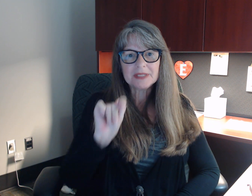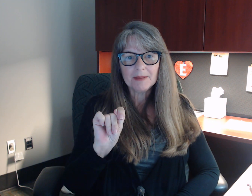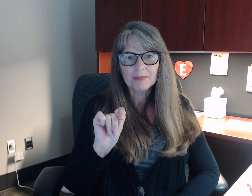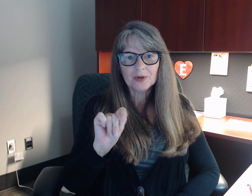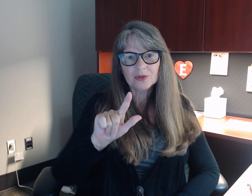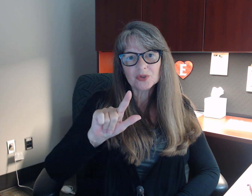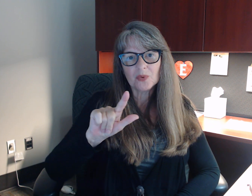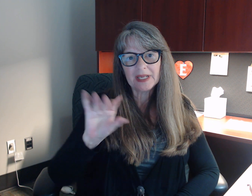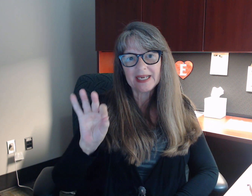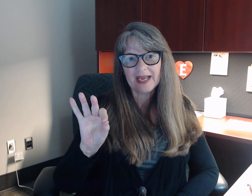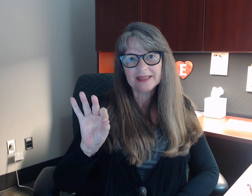September 29th.